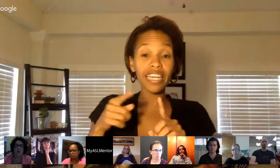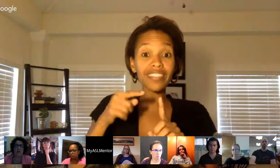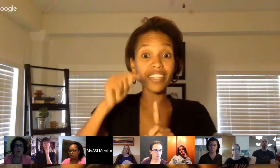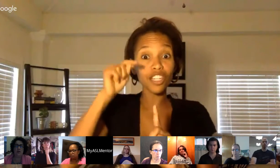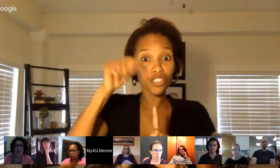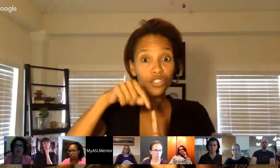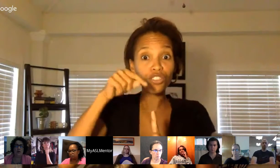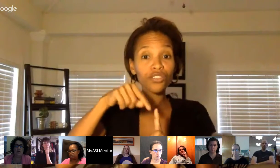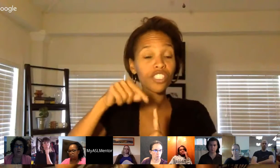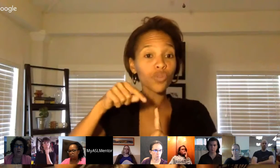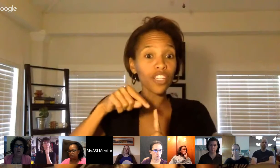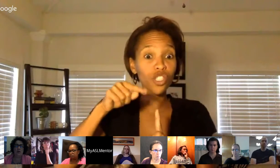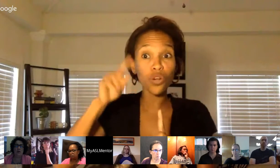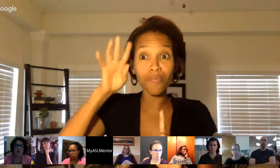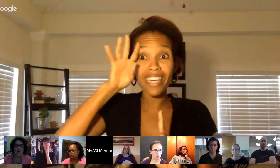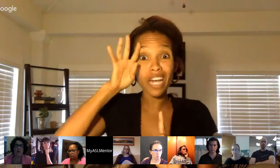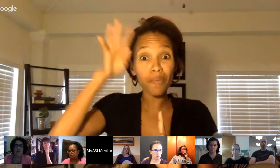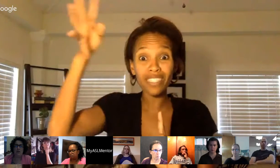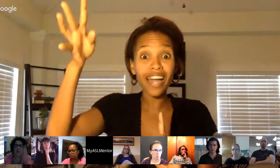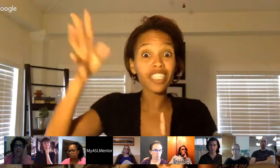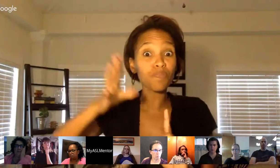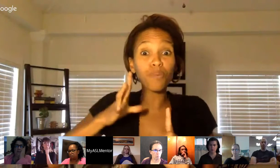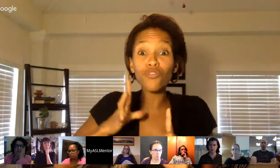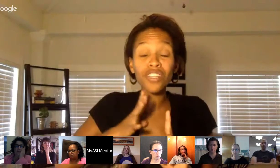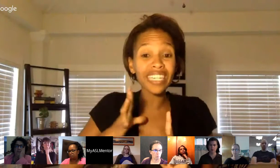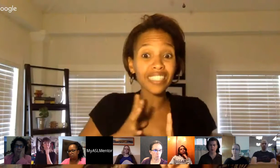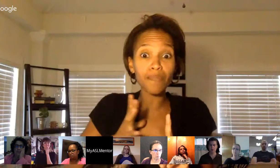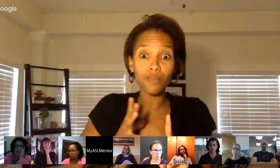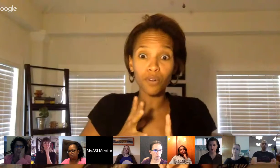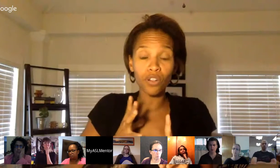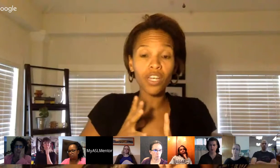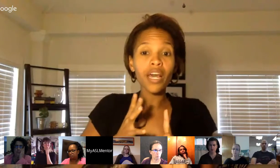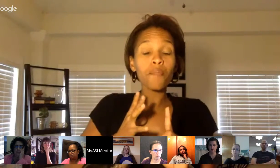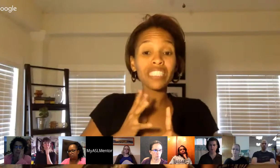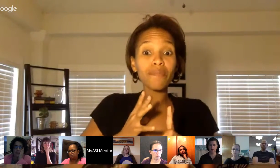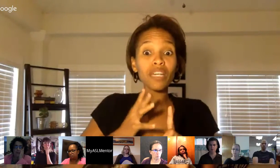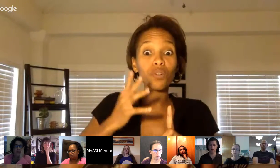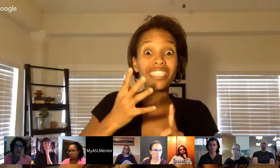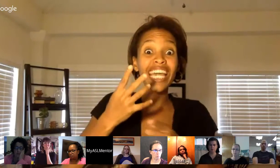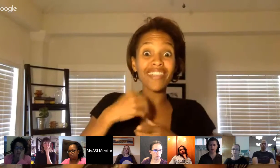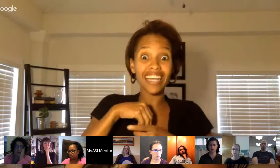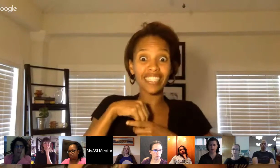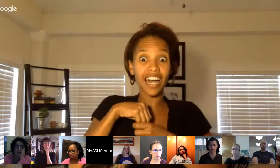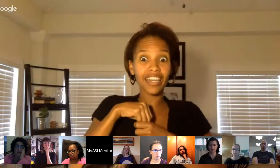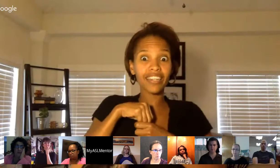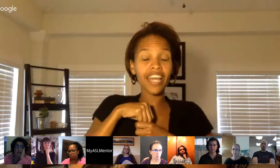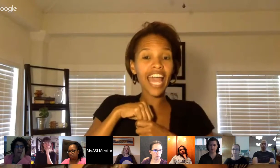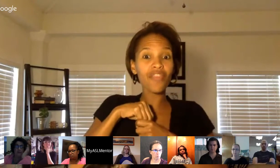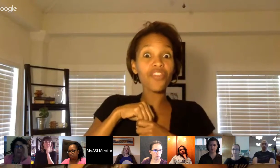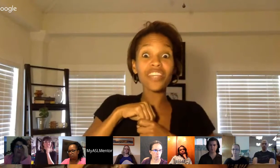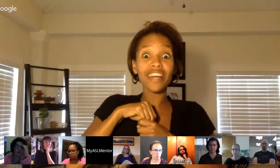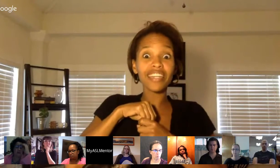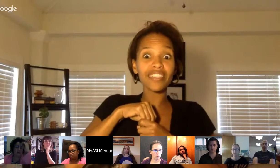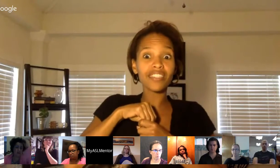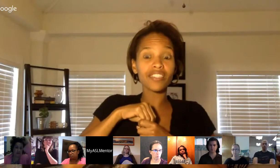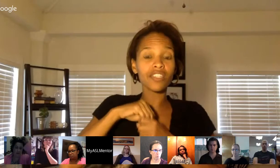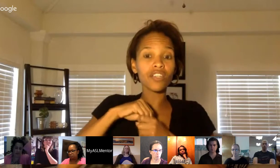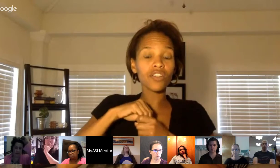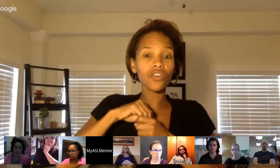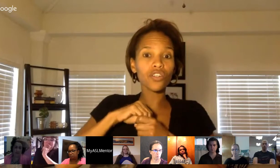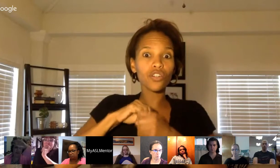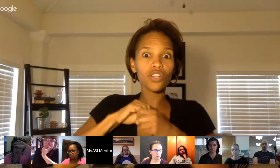is there are certain situations where making up a sign is perfectly acceptable, but somebody will take that sign and think that